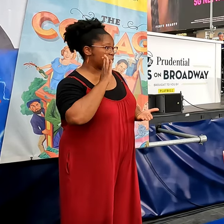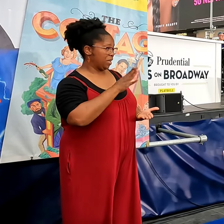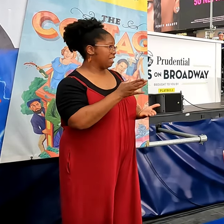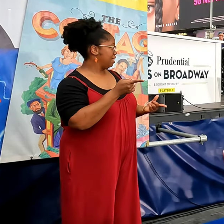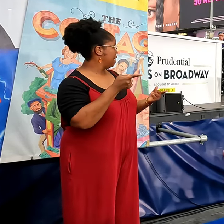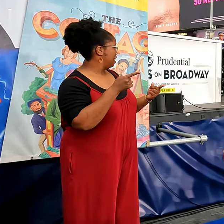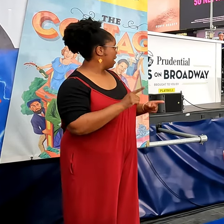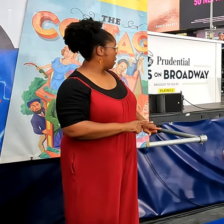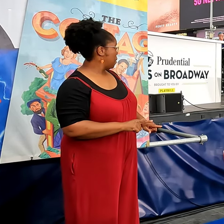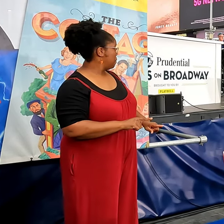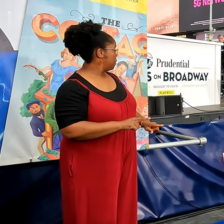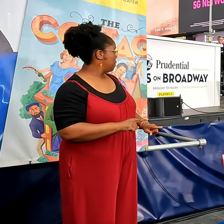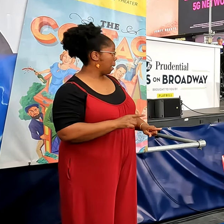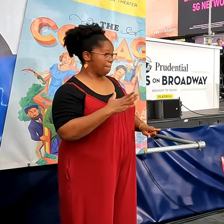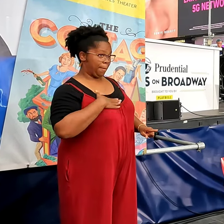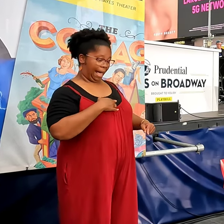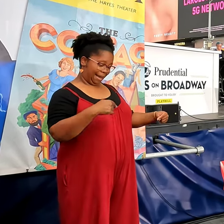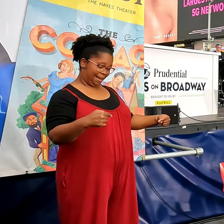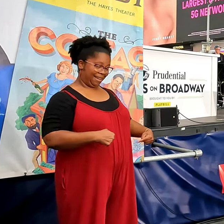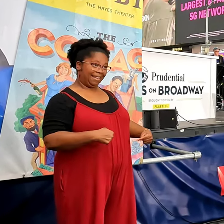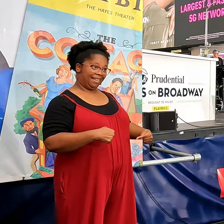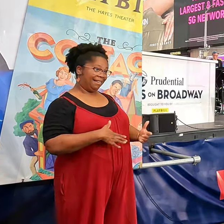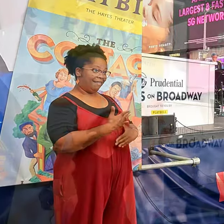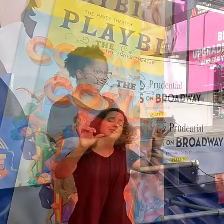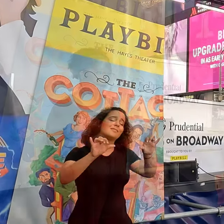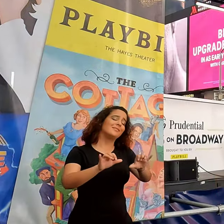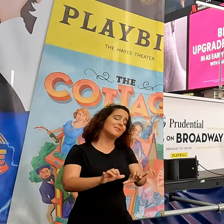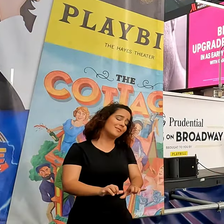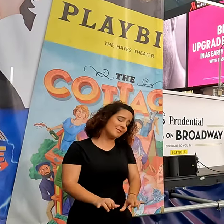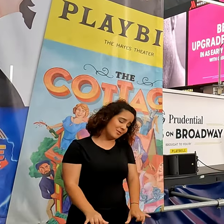from my now what.